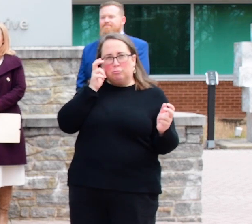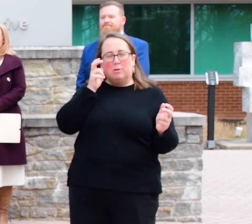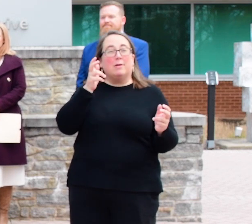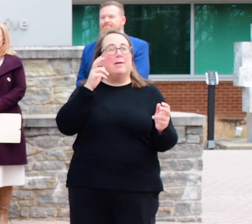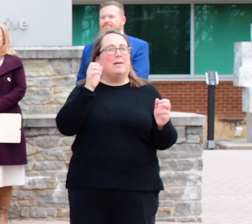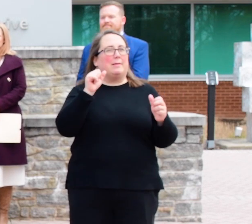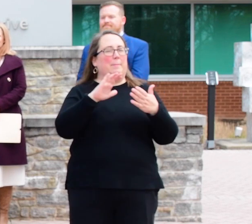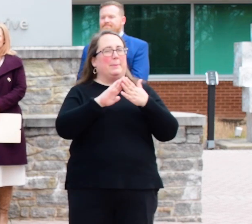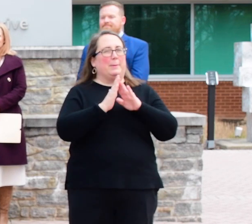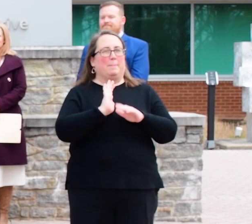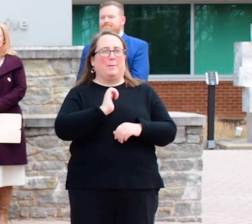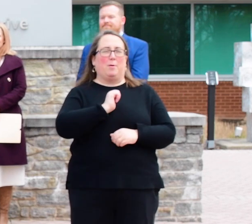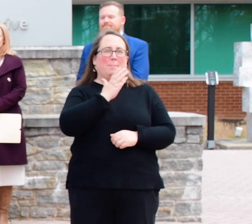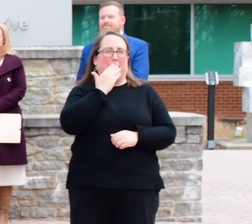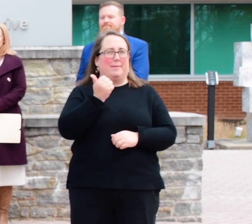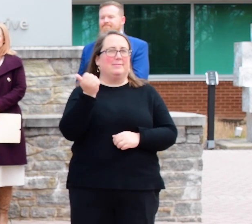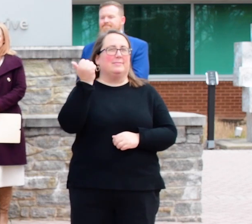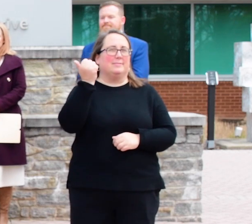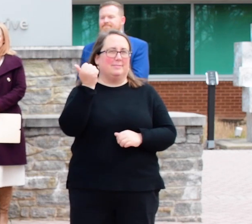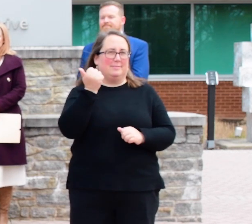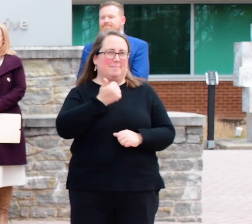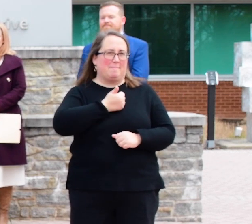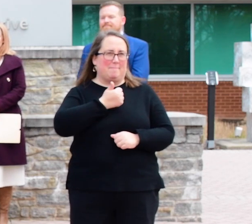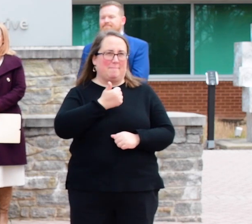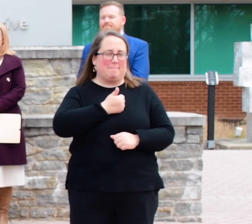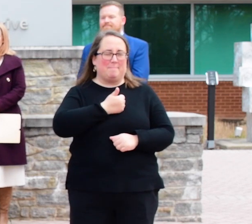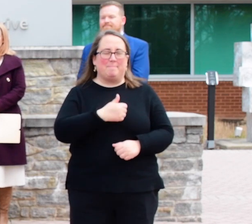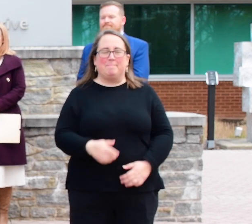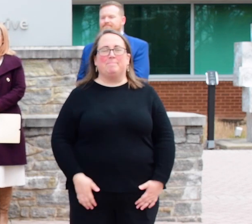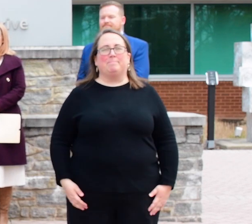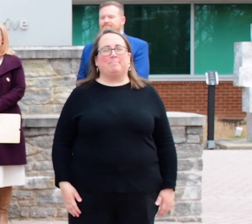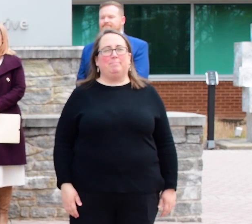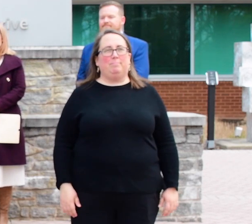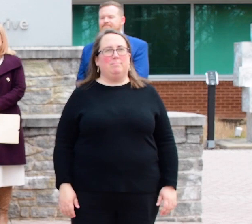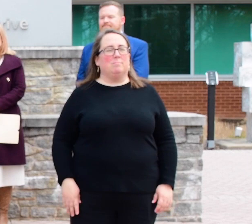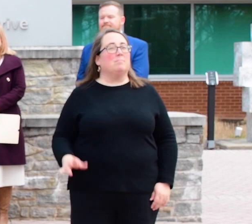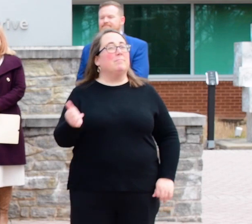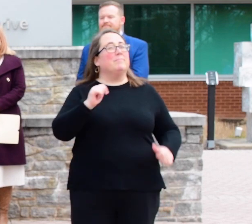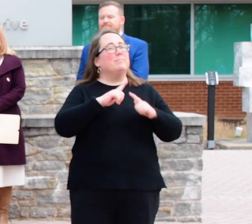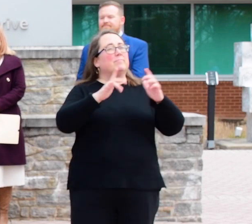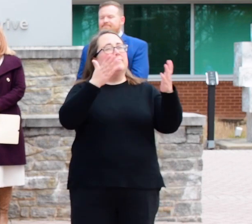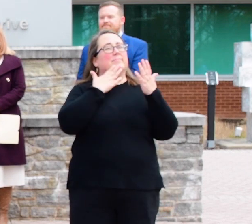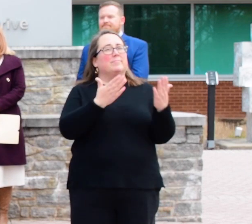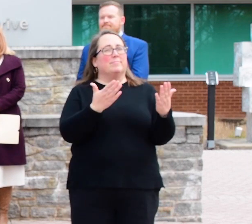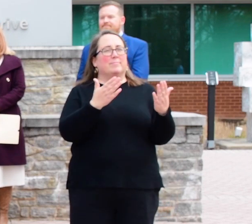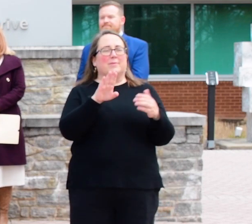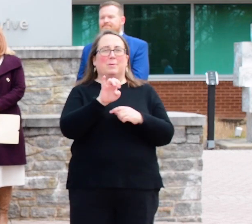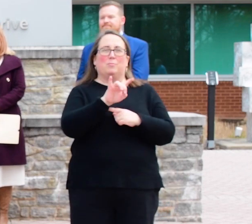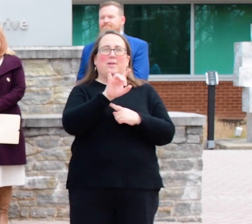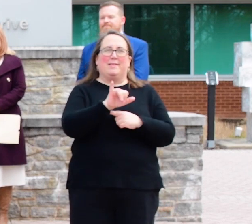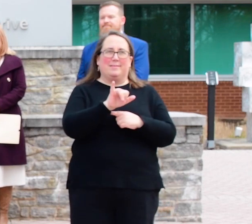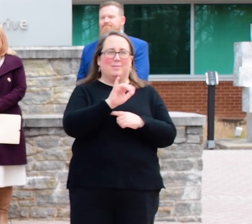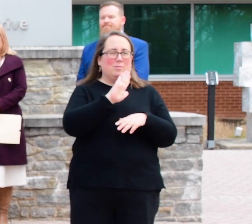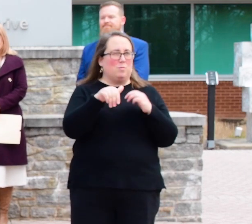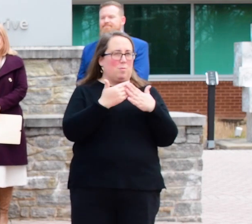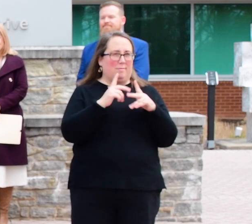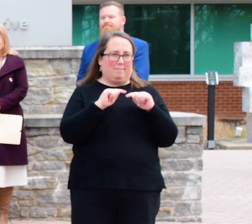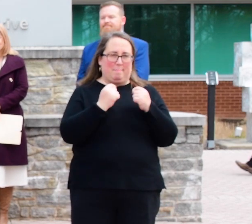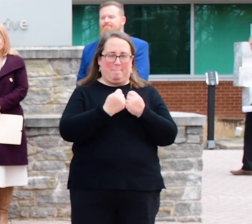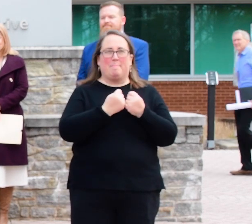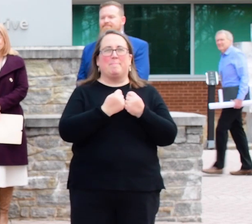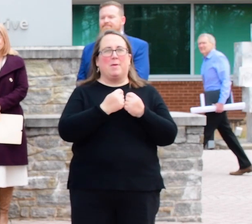can become our very best selves. I want to also thank, of course, Brandy, the entire team